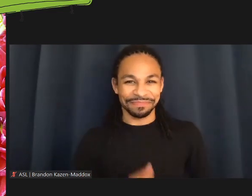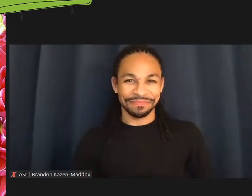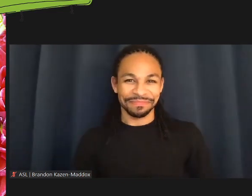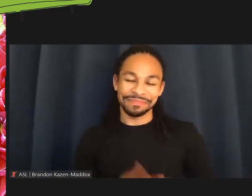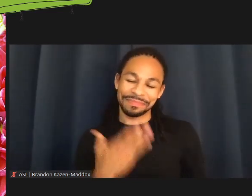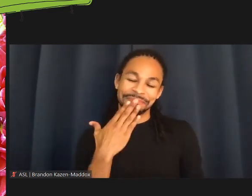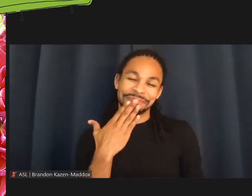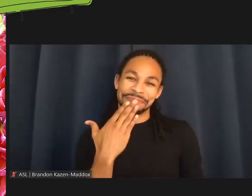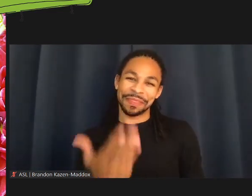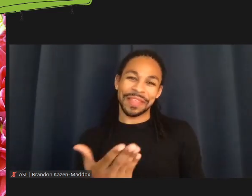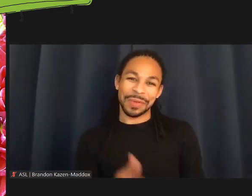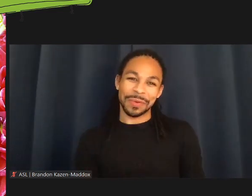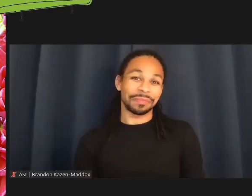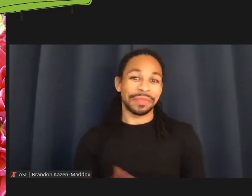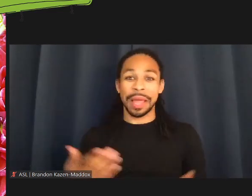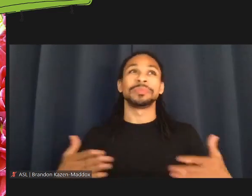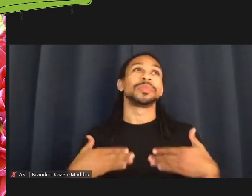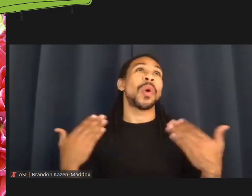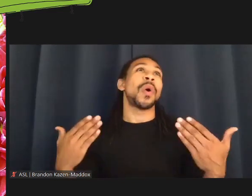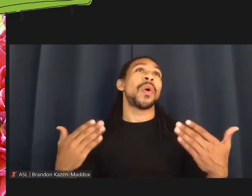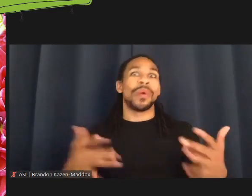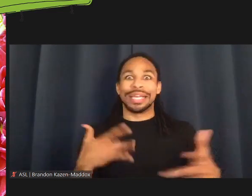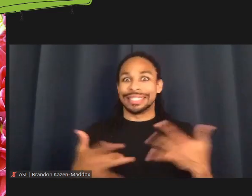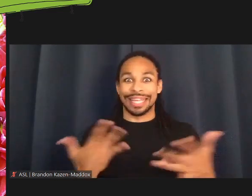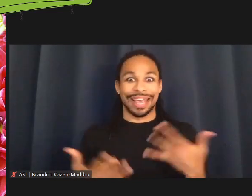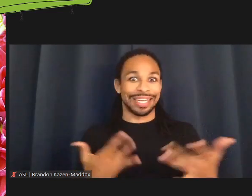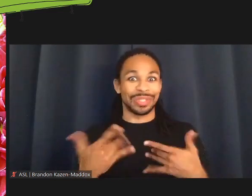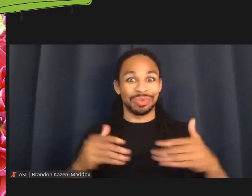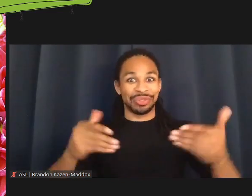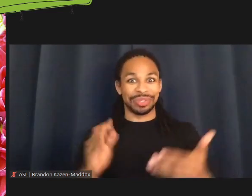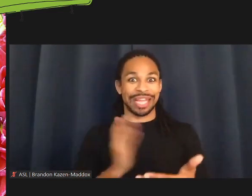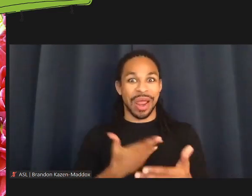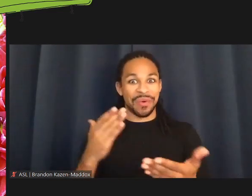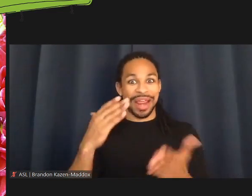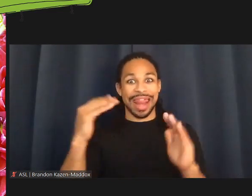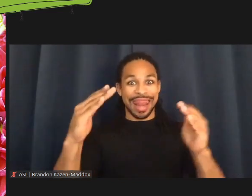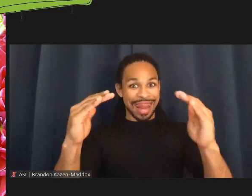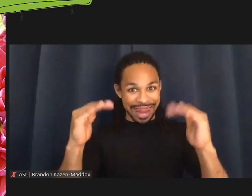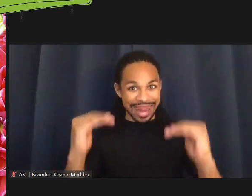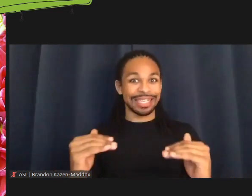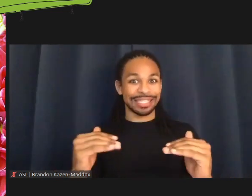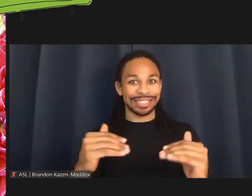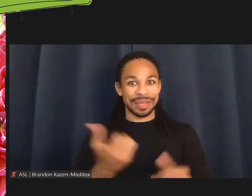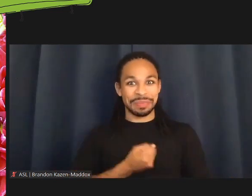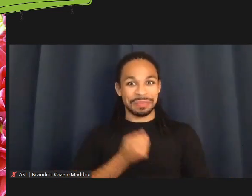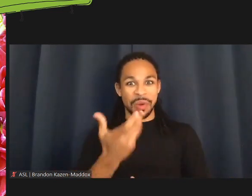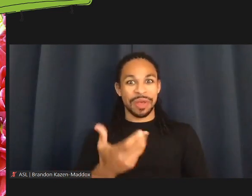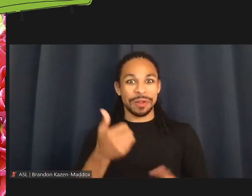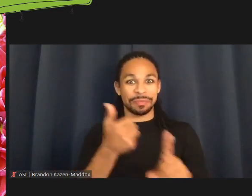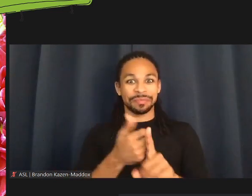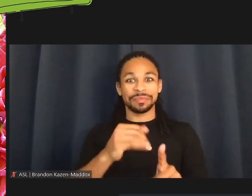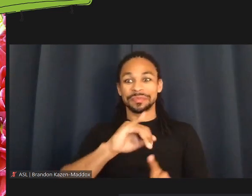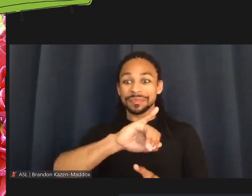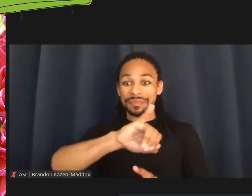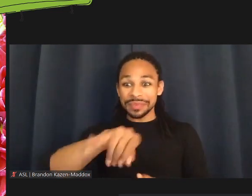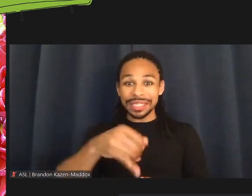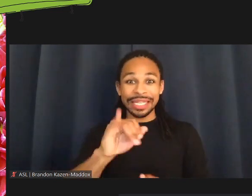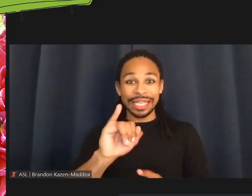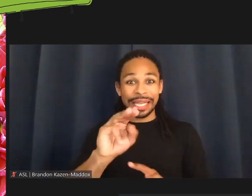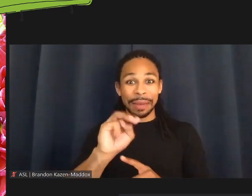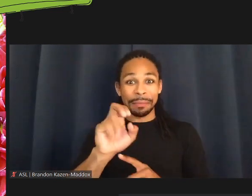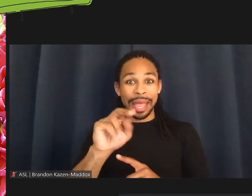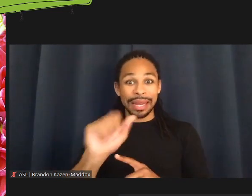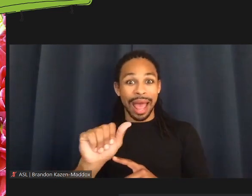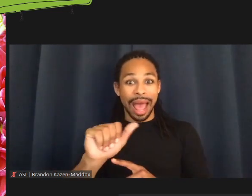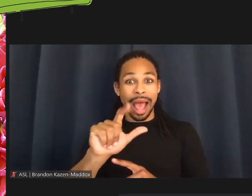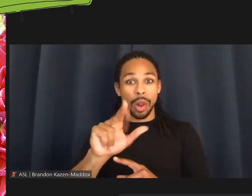Thank you. I am super excited to introduce our next poet. Jimena Lucero is a poet from